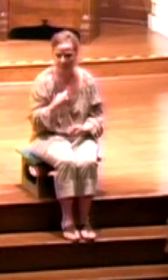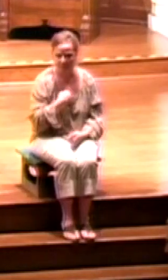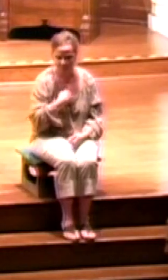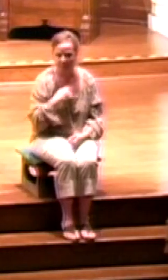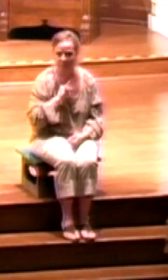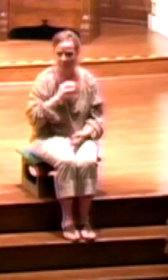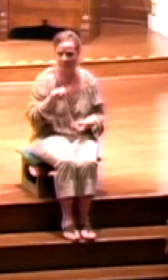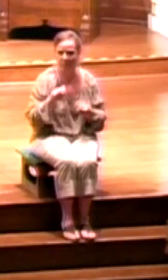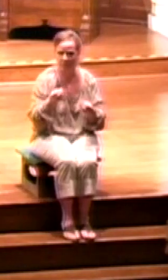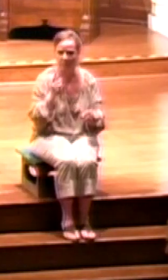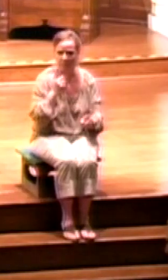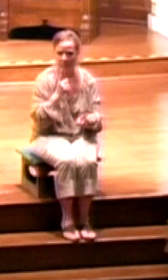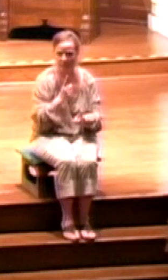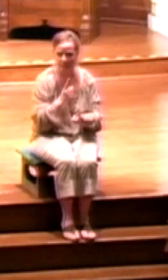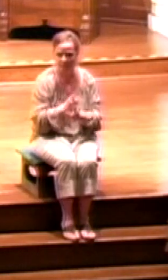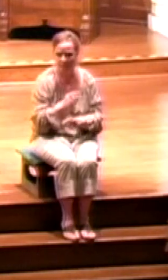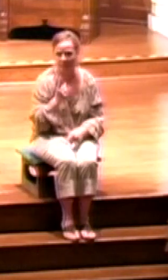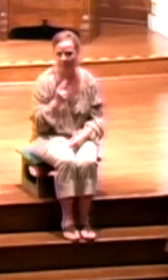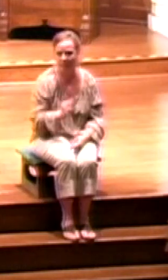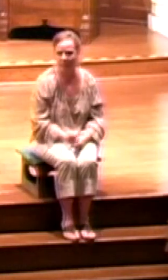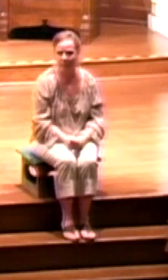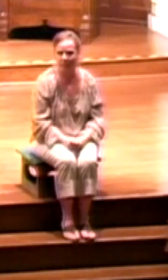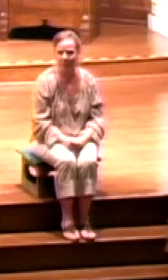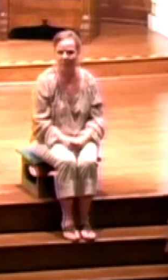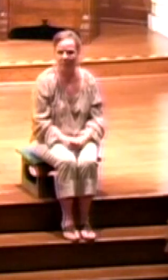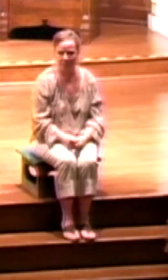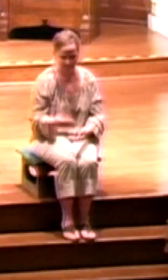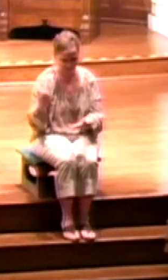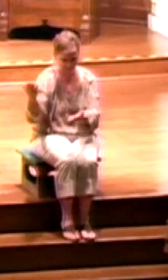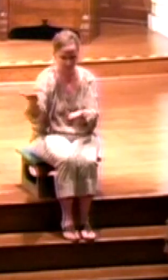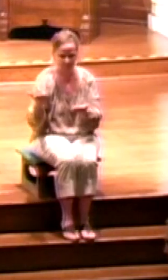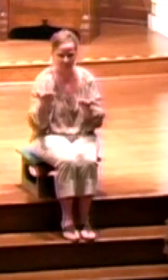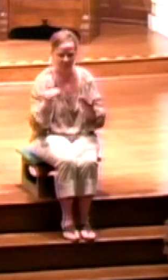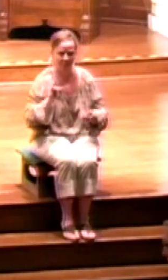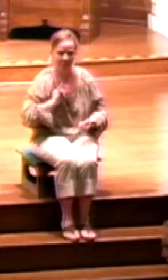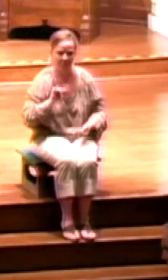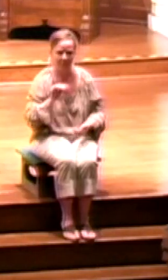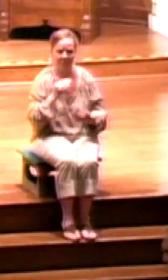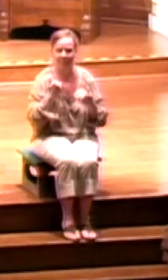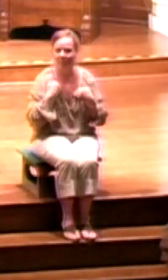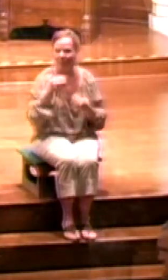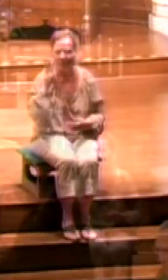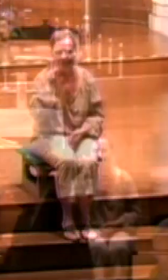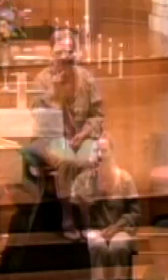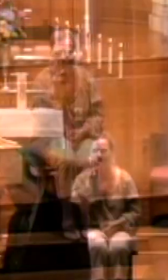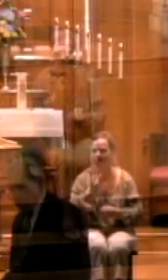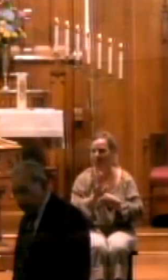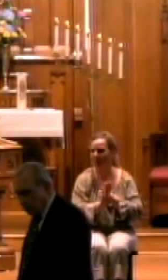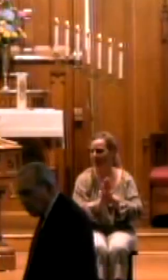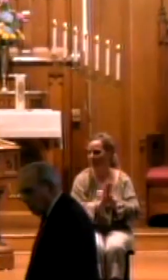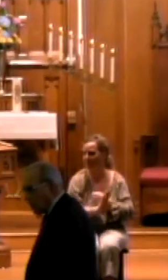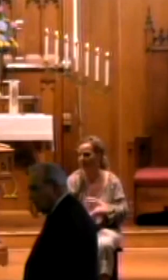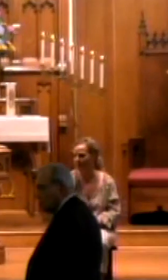that to you. Otherwise, come forward. We will have our communion.